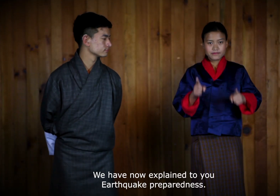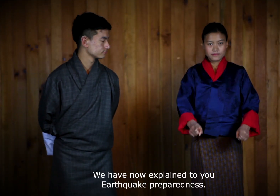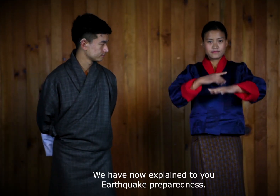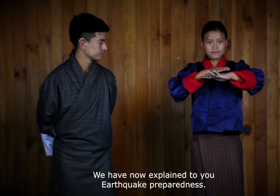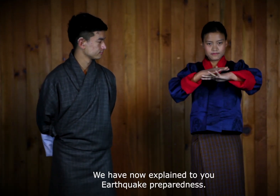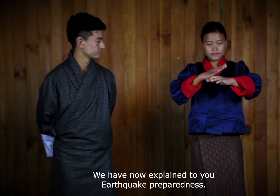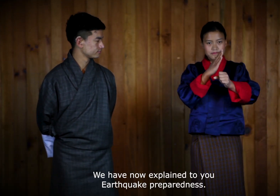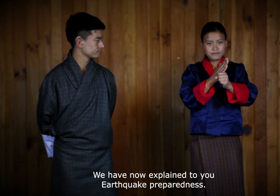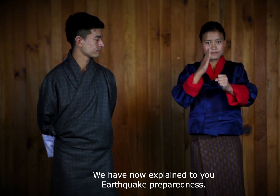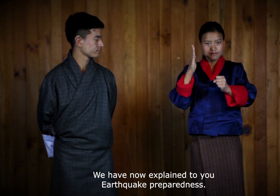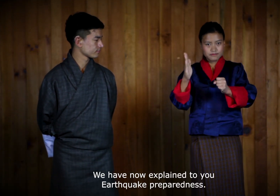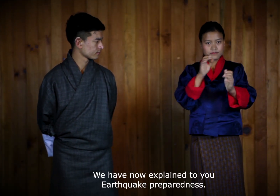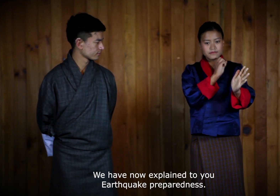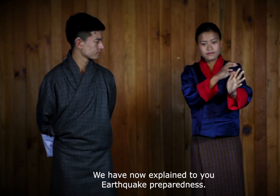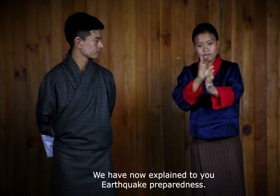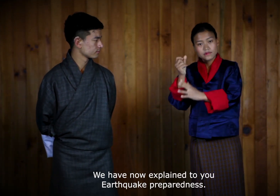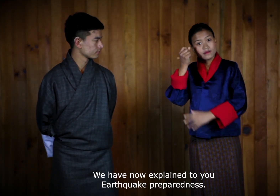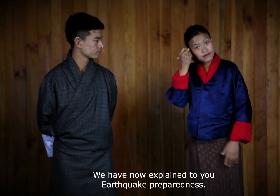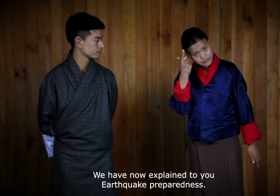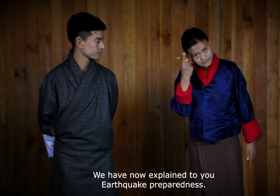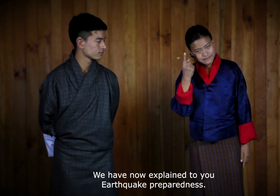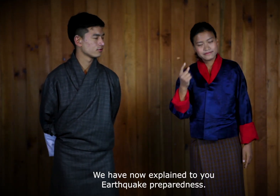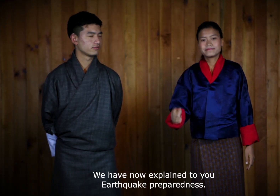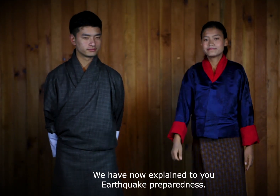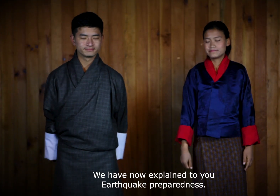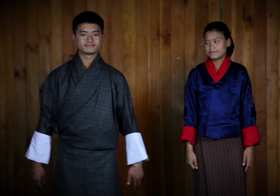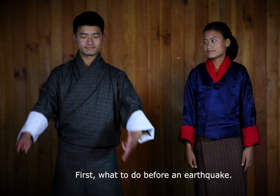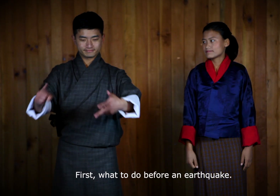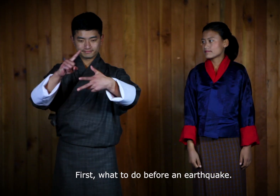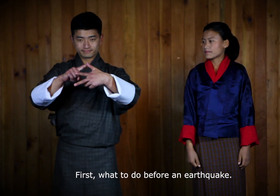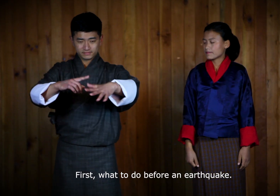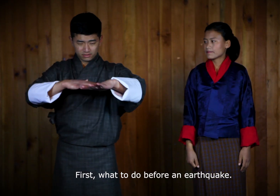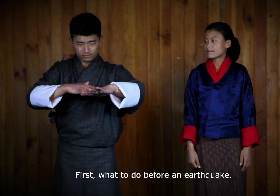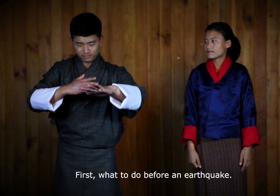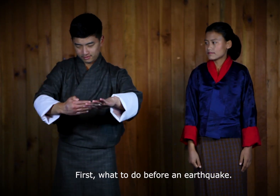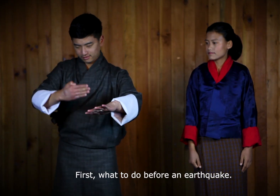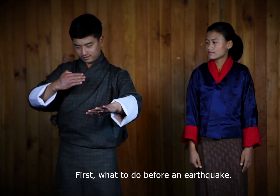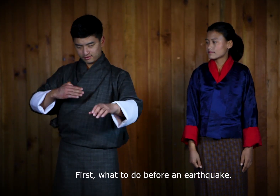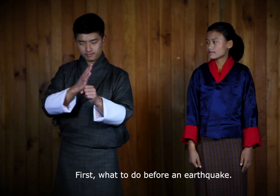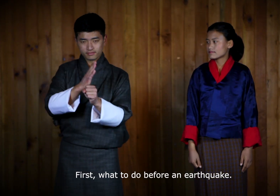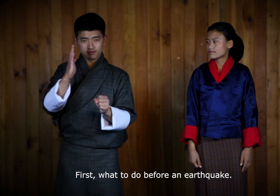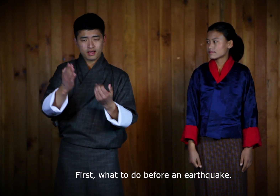We have now explained to you earthquake preparedness. First, what to do before an